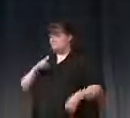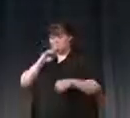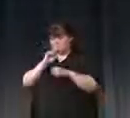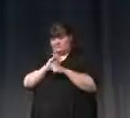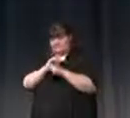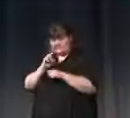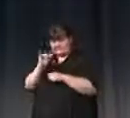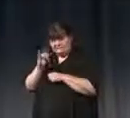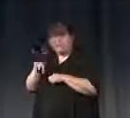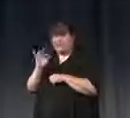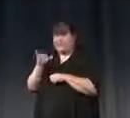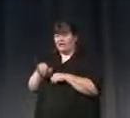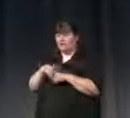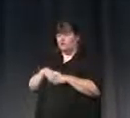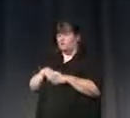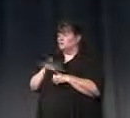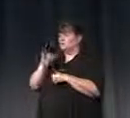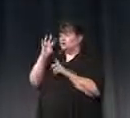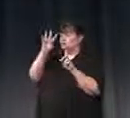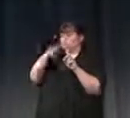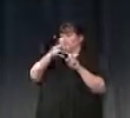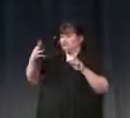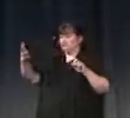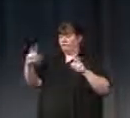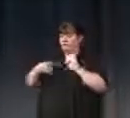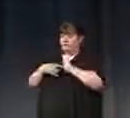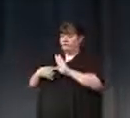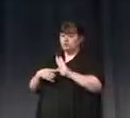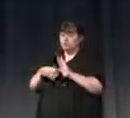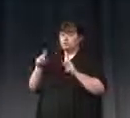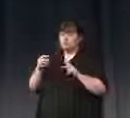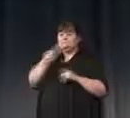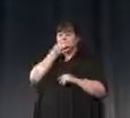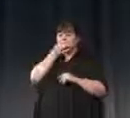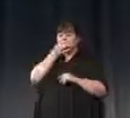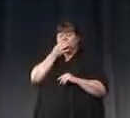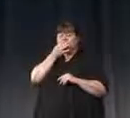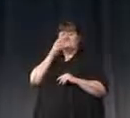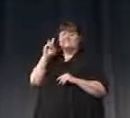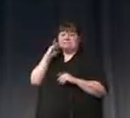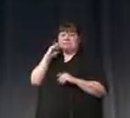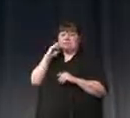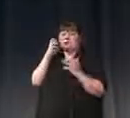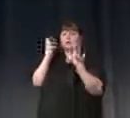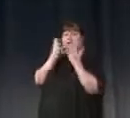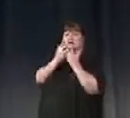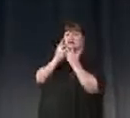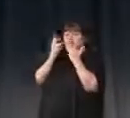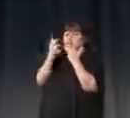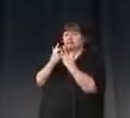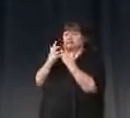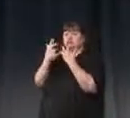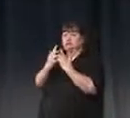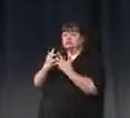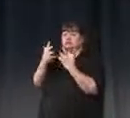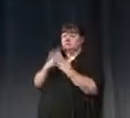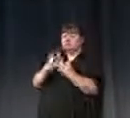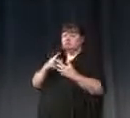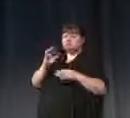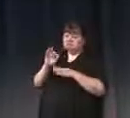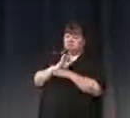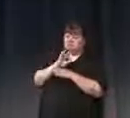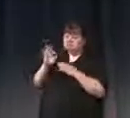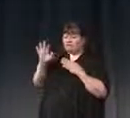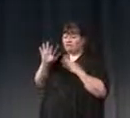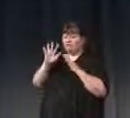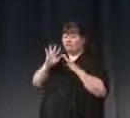find. So this is just a graph that shows how good people are at matching those sounds as a function of the type of